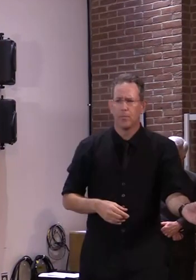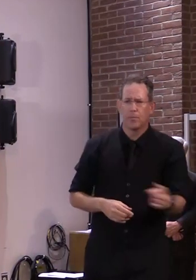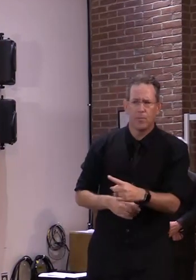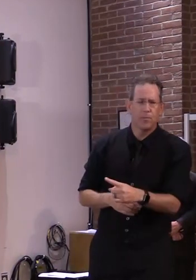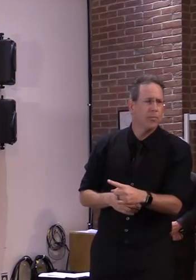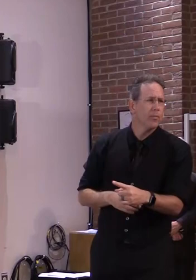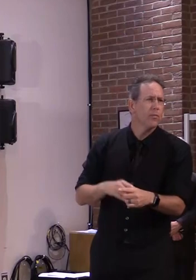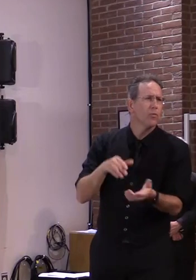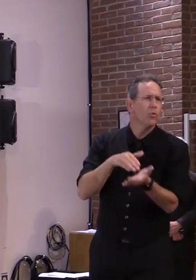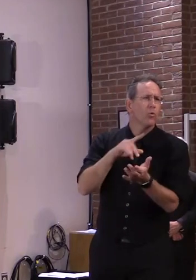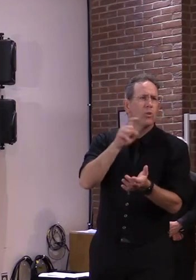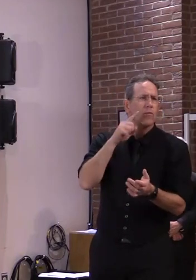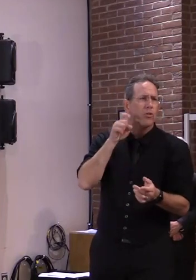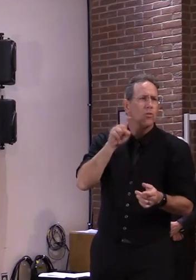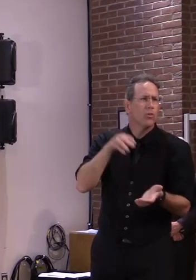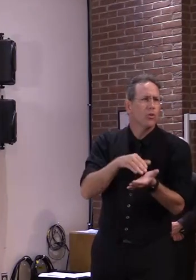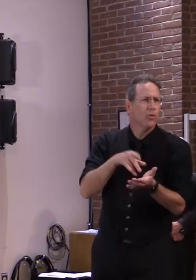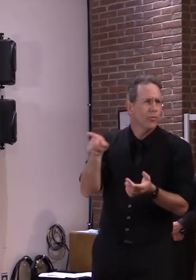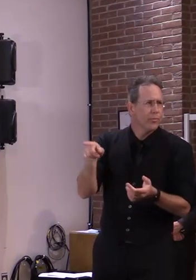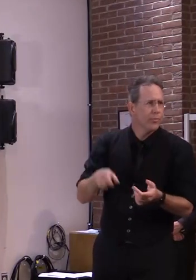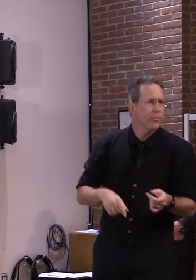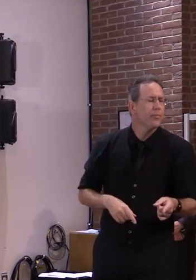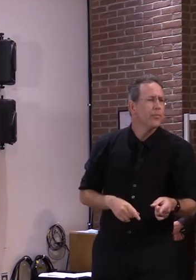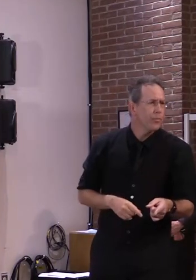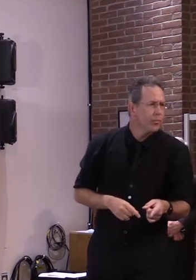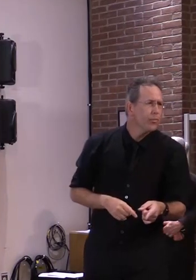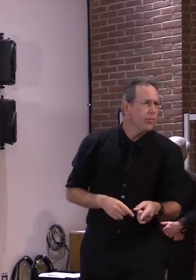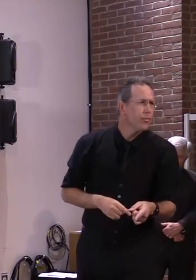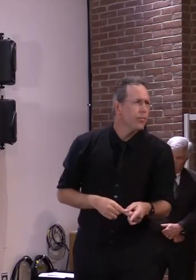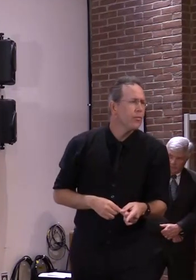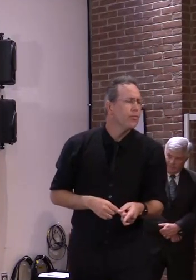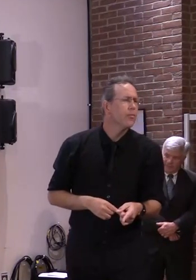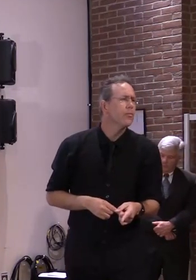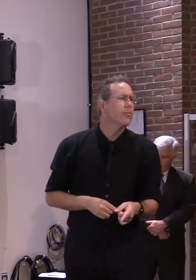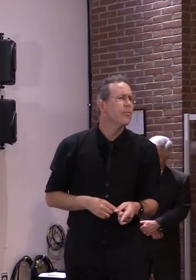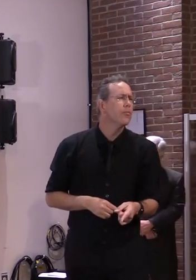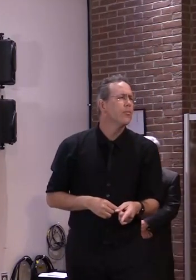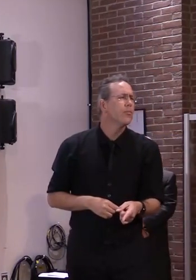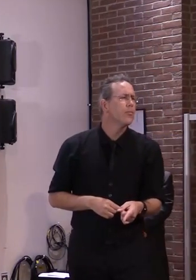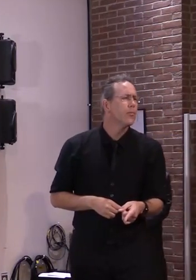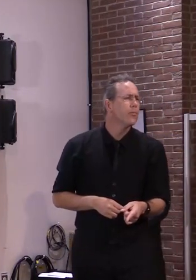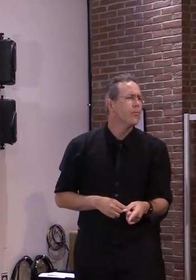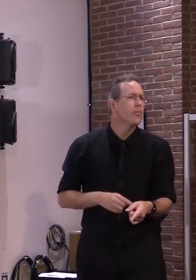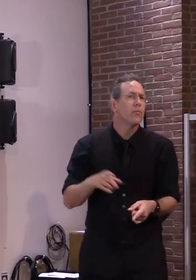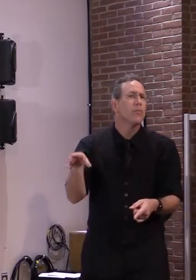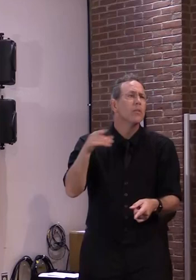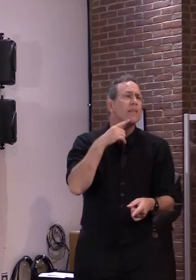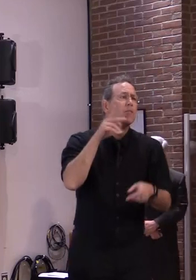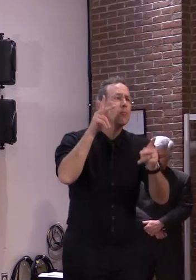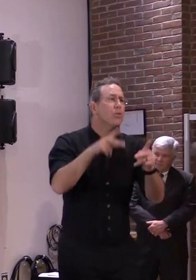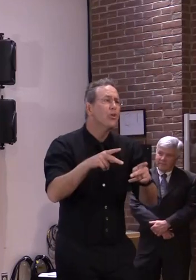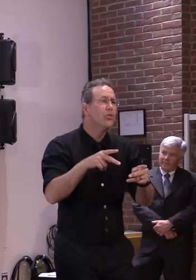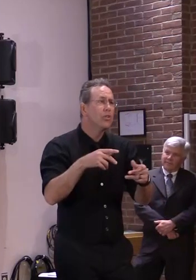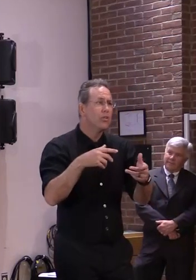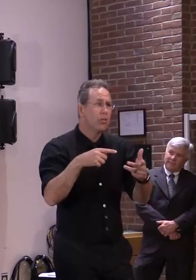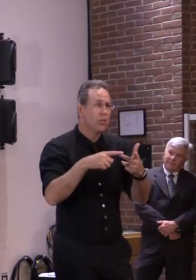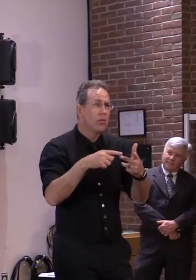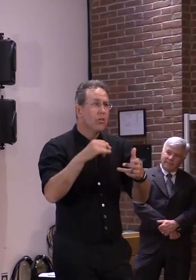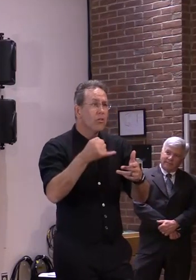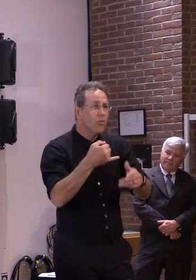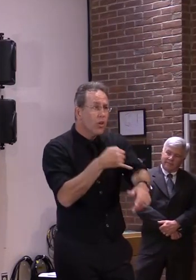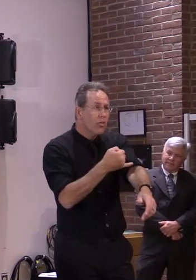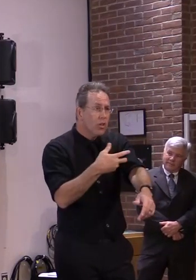process be in Vermont if our reader wanted to go to one of these clinics and get a Pfizer